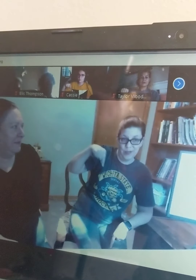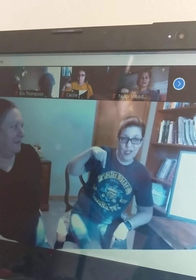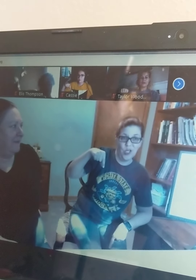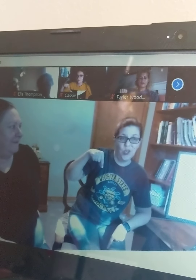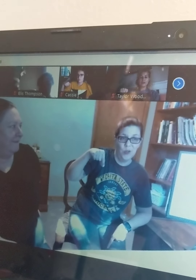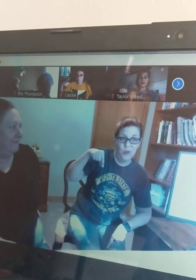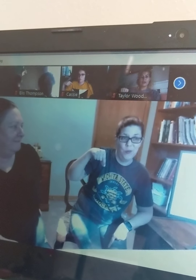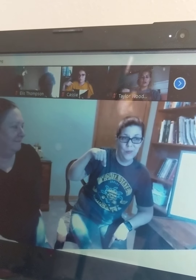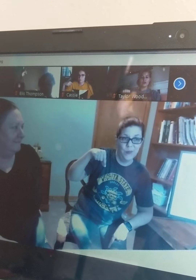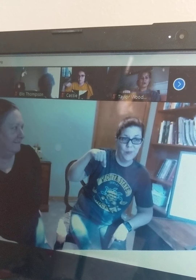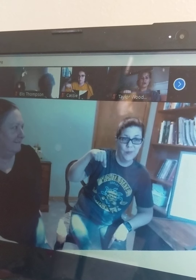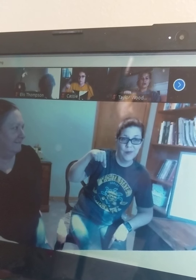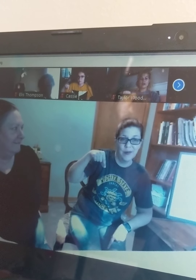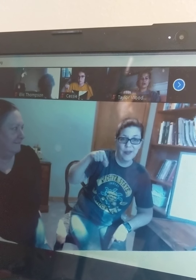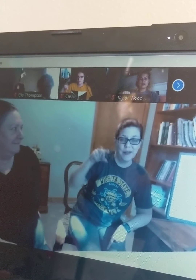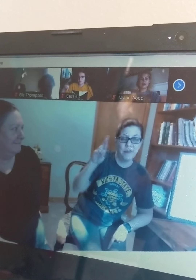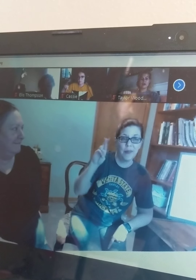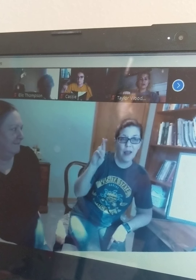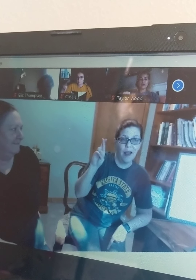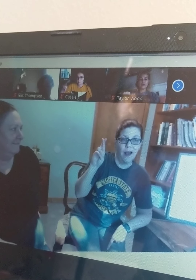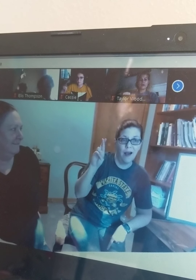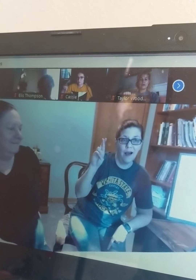Q, Q,